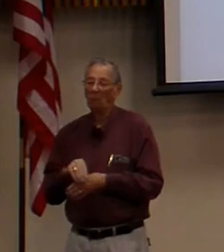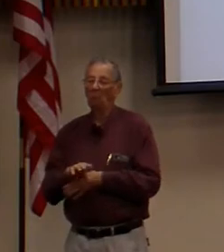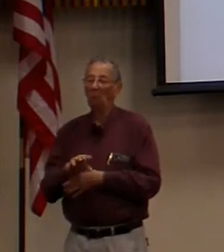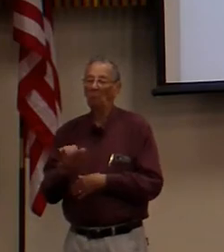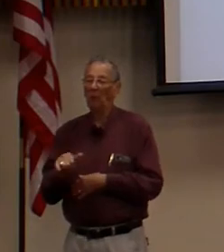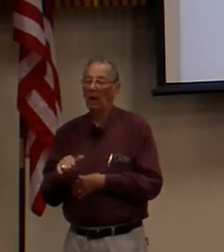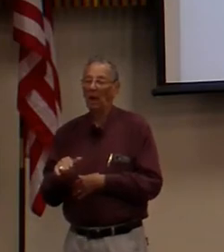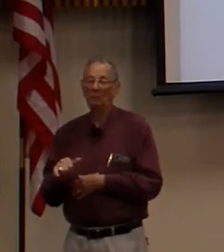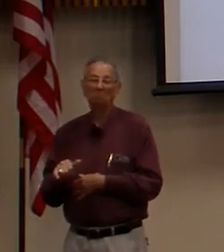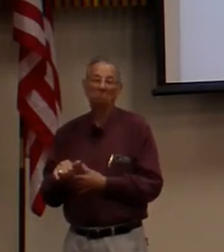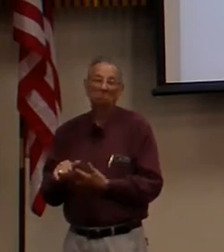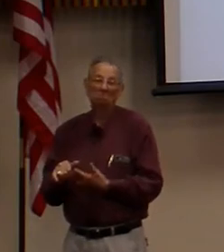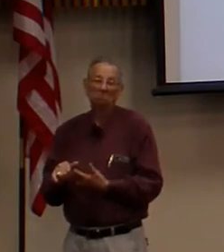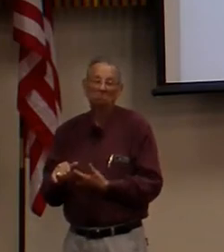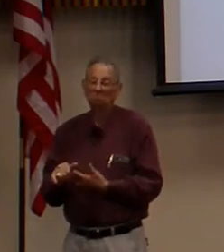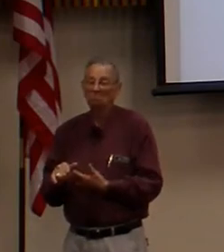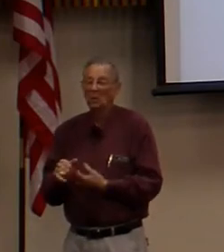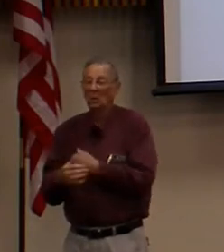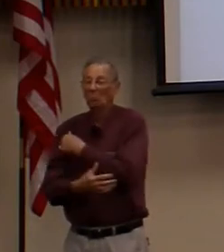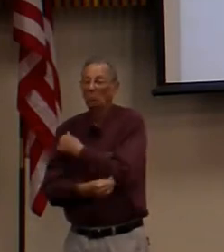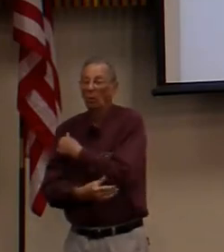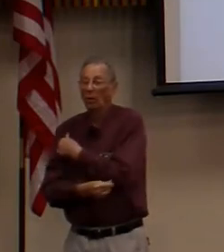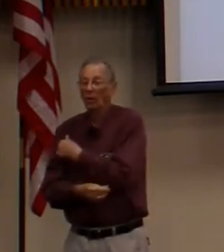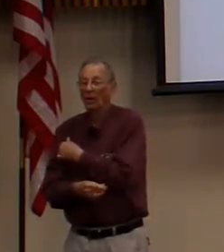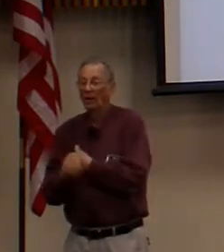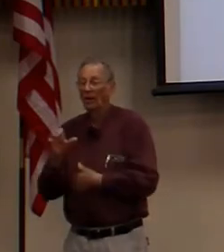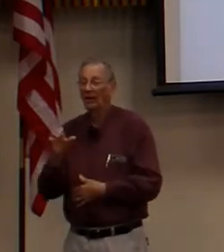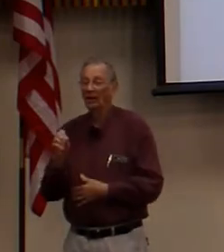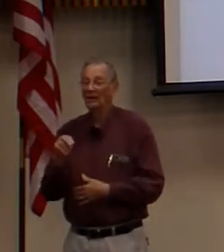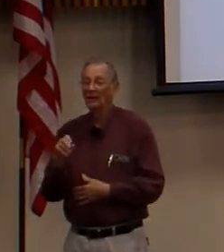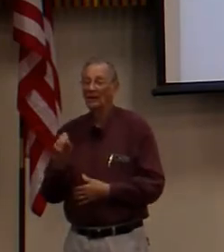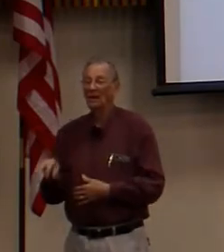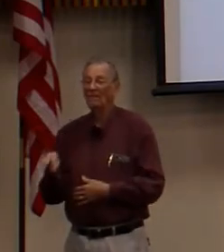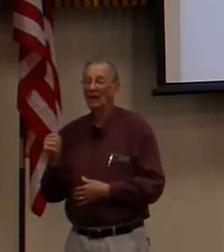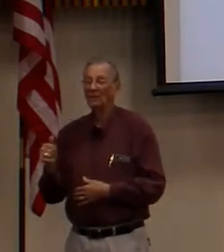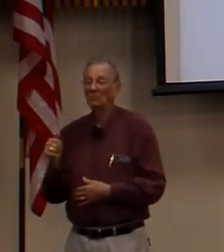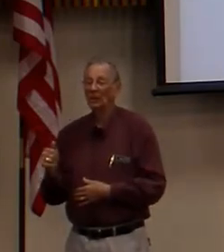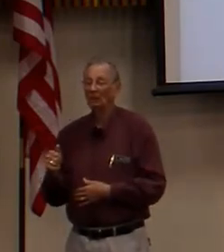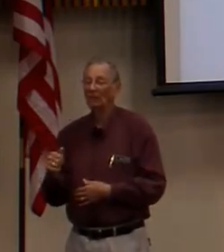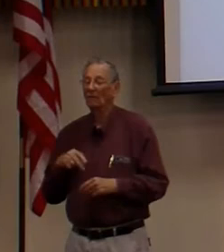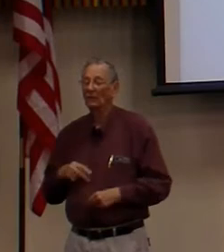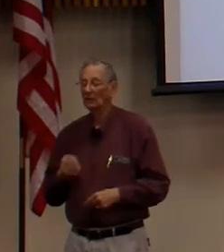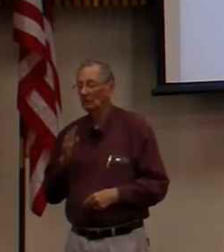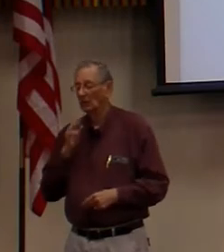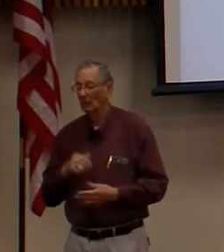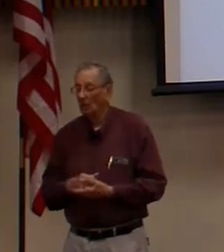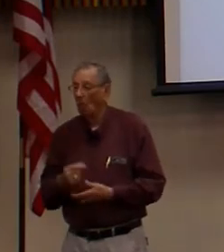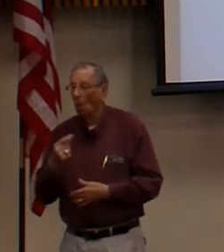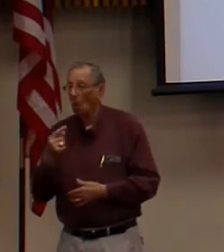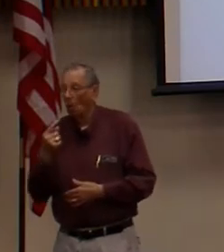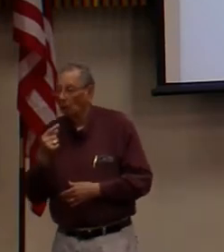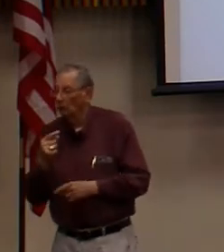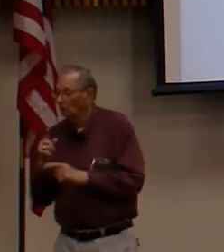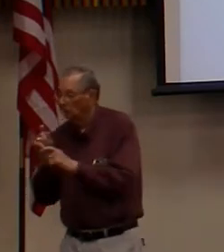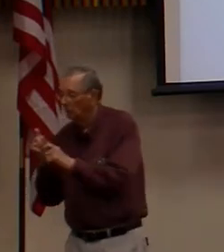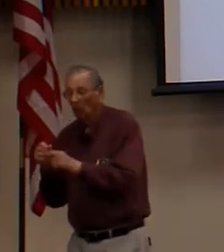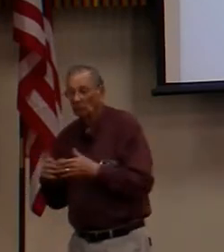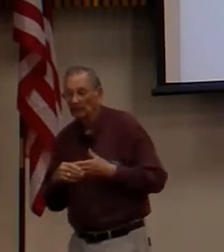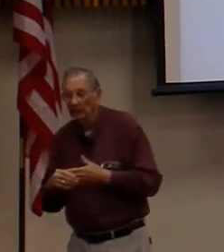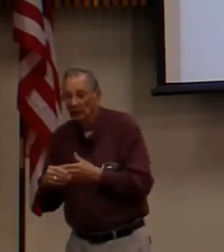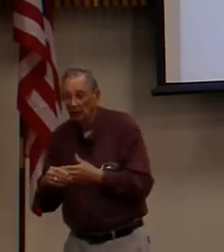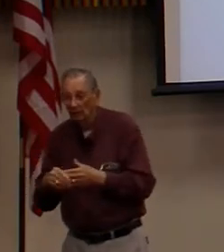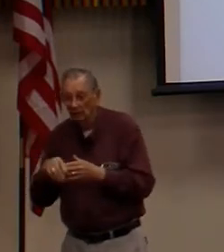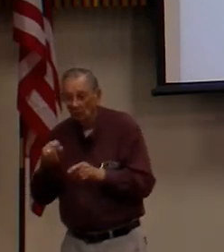by the poor conditions in which they find themselves, physically speaking. The ones that were taking us around, the brethren that were